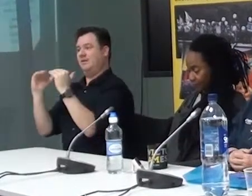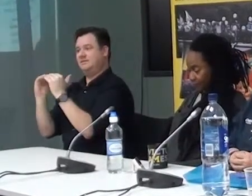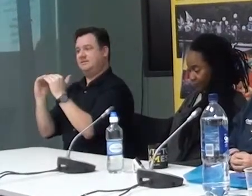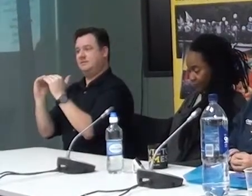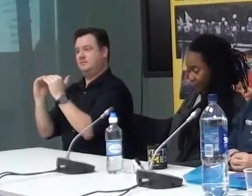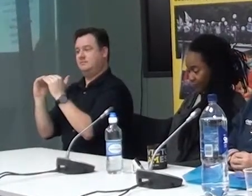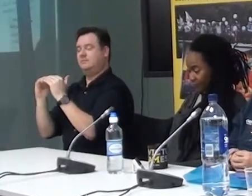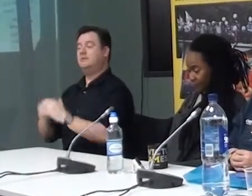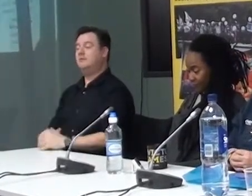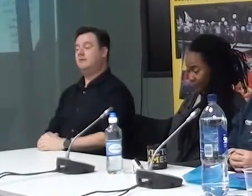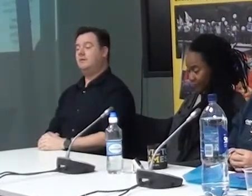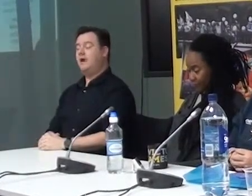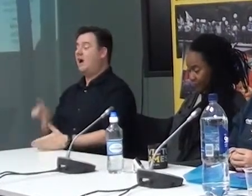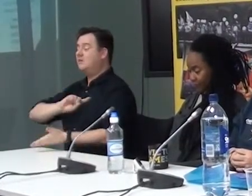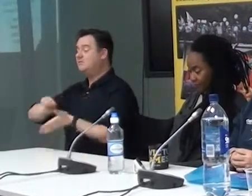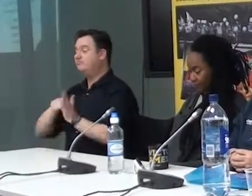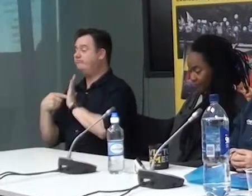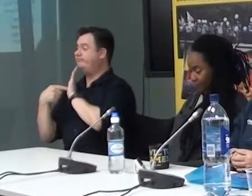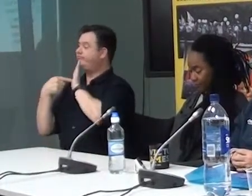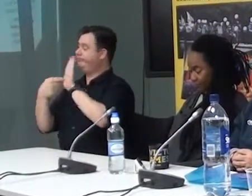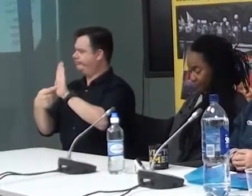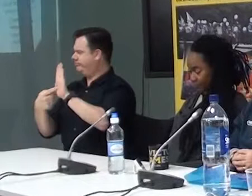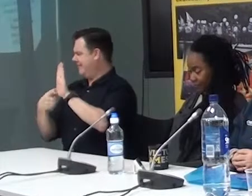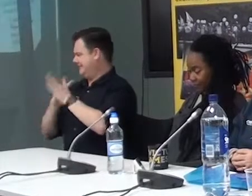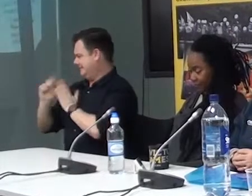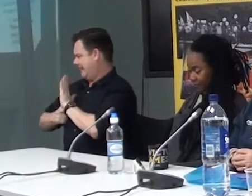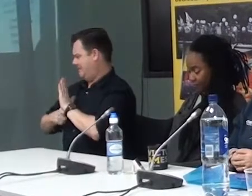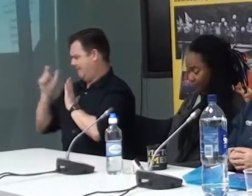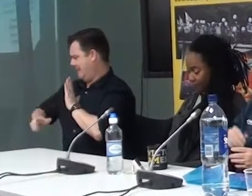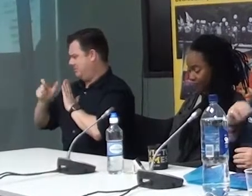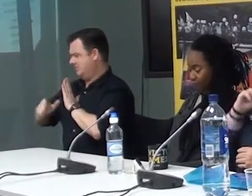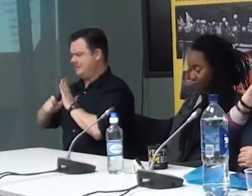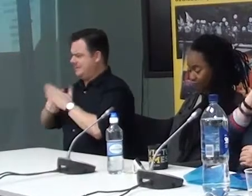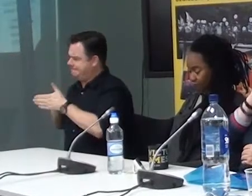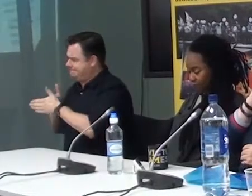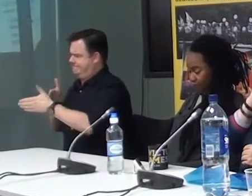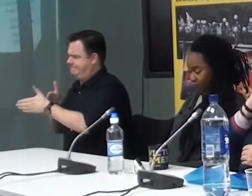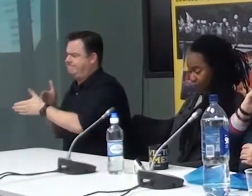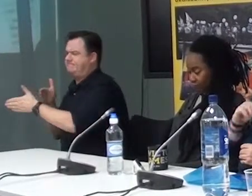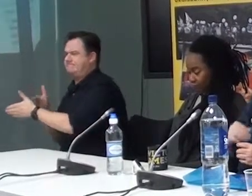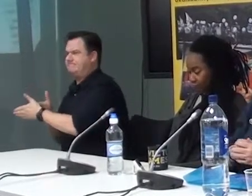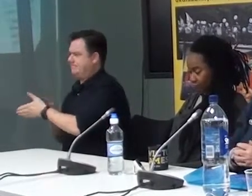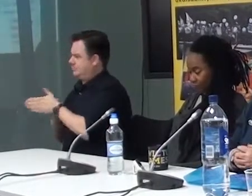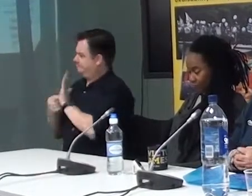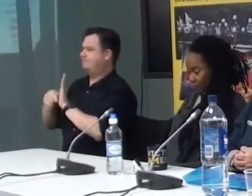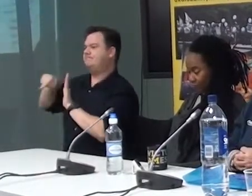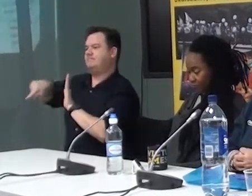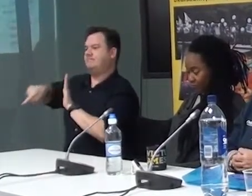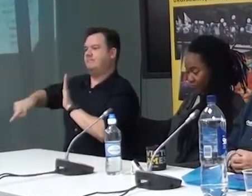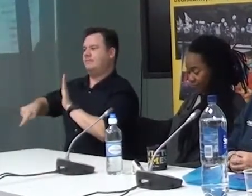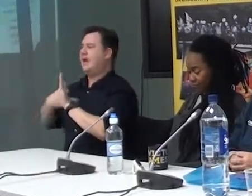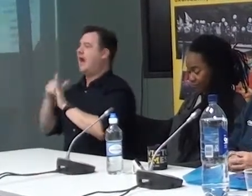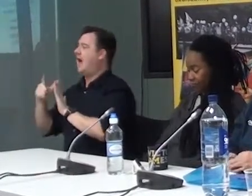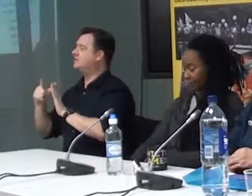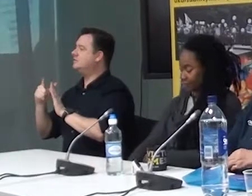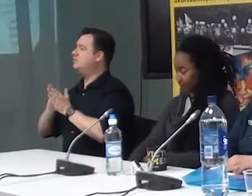to highlight the significance of disabled people's struggles for equality and inclusion and the social model of disability,